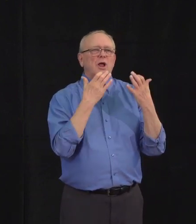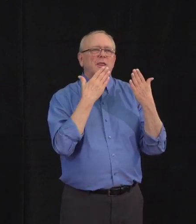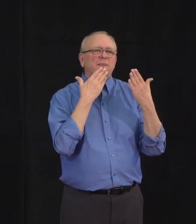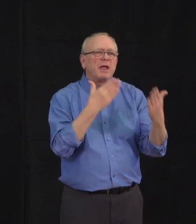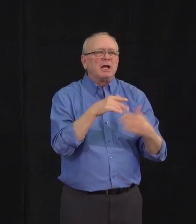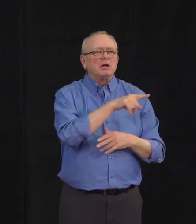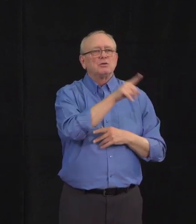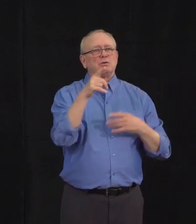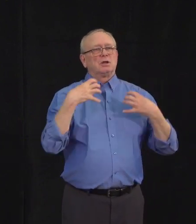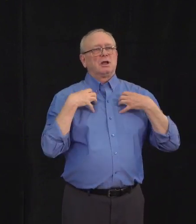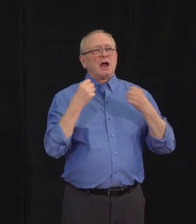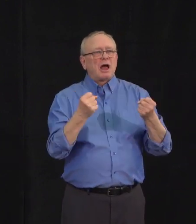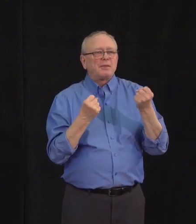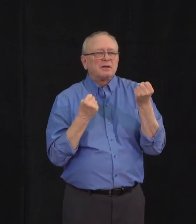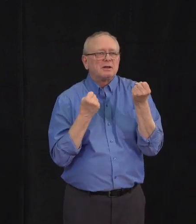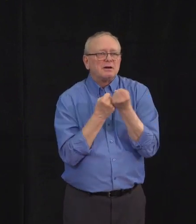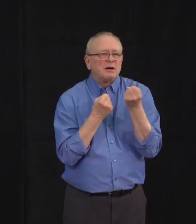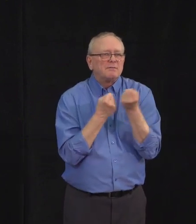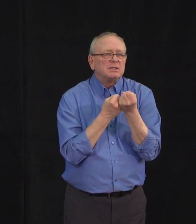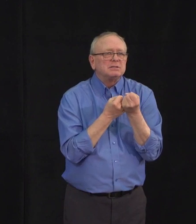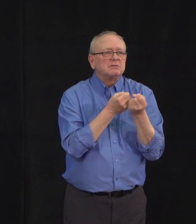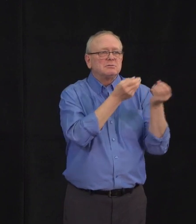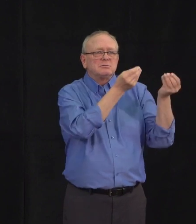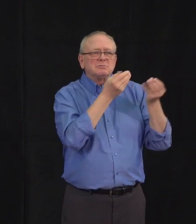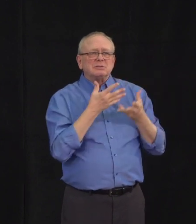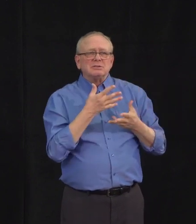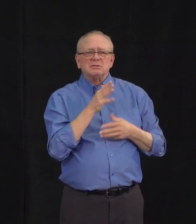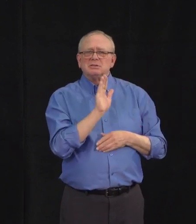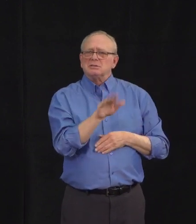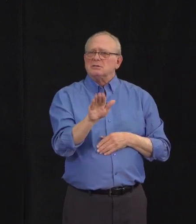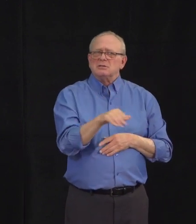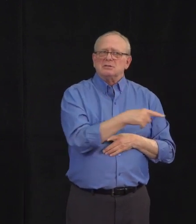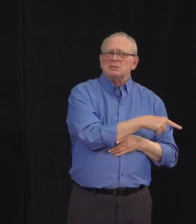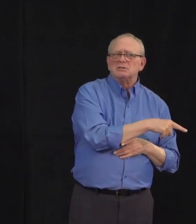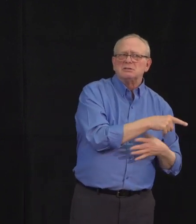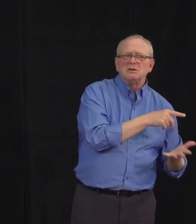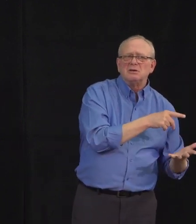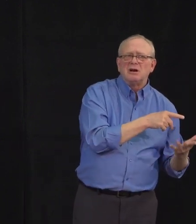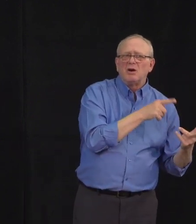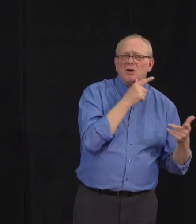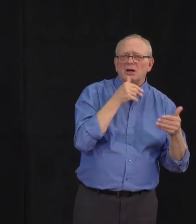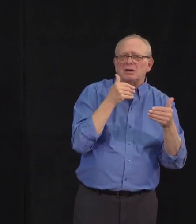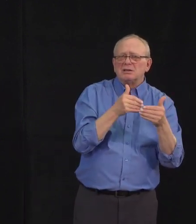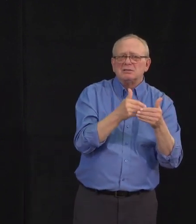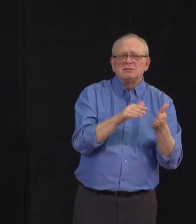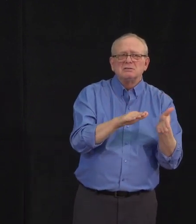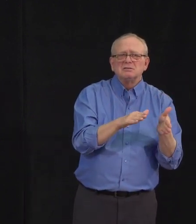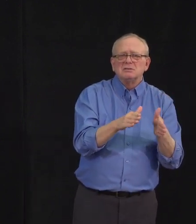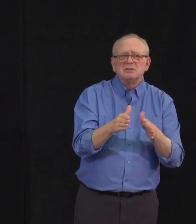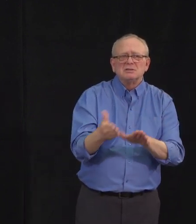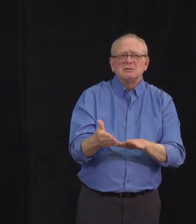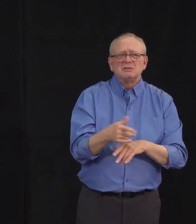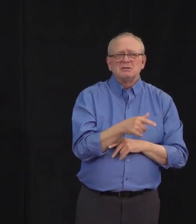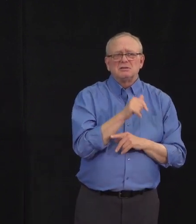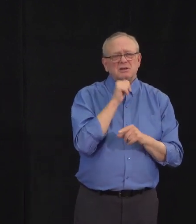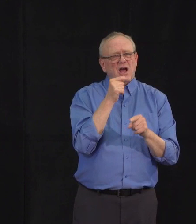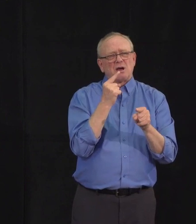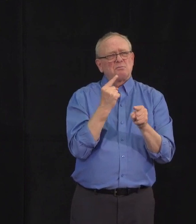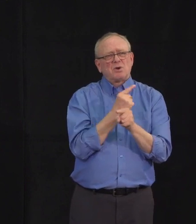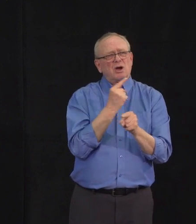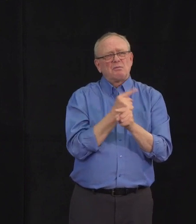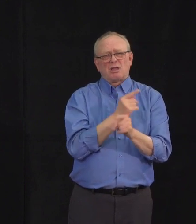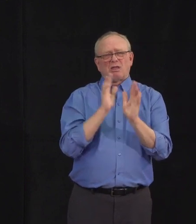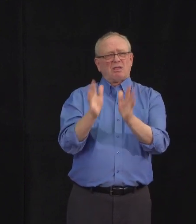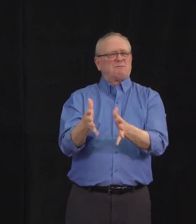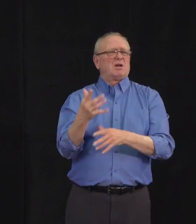on behalf of families with a loved one in palliative care. Finally, I have signed a new order specifically for residential addiction